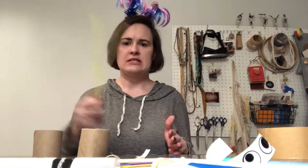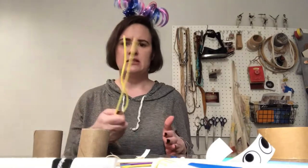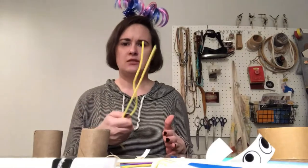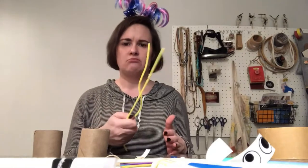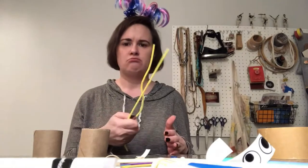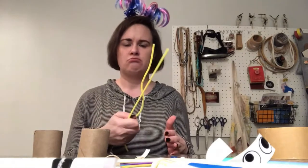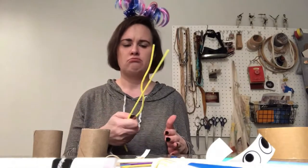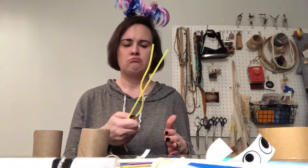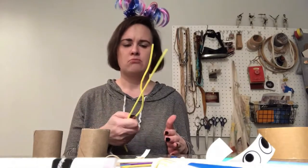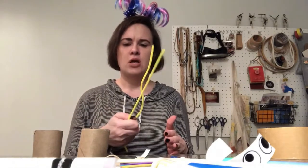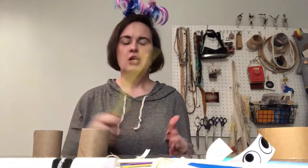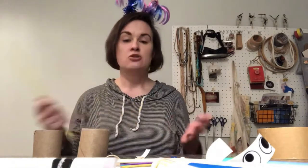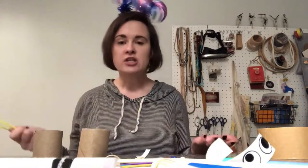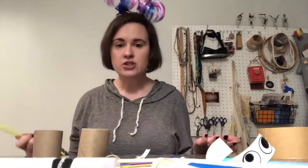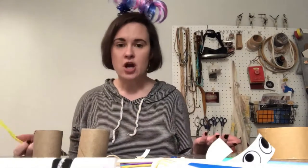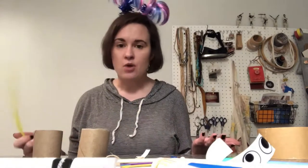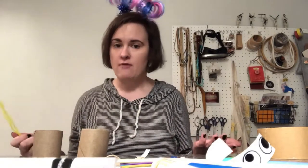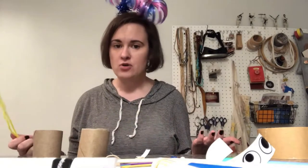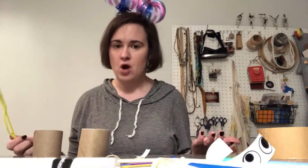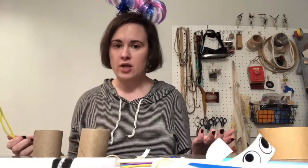these. You can start wherever you want.